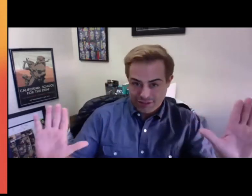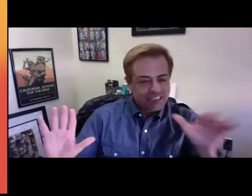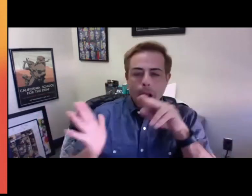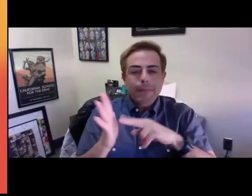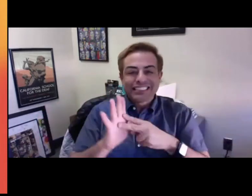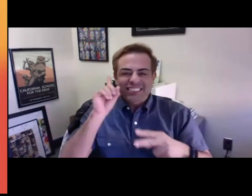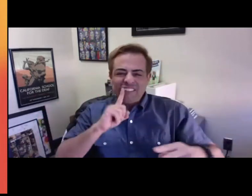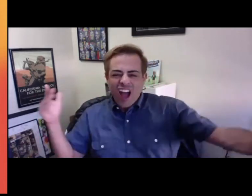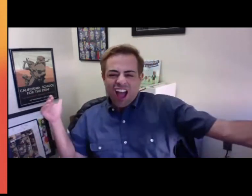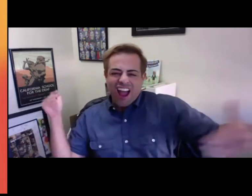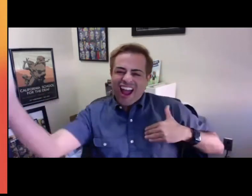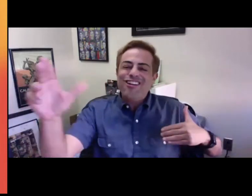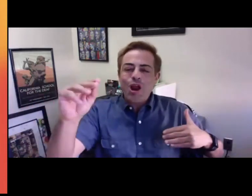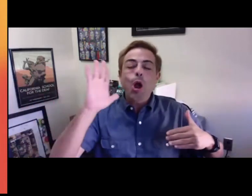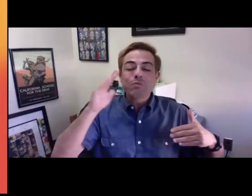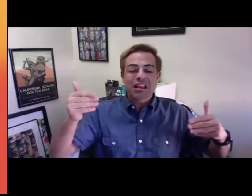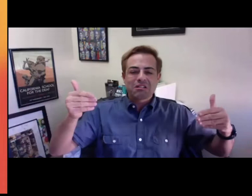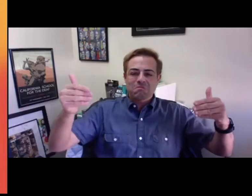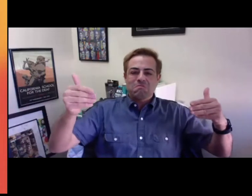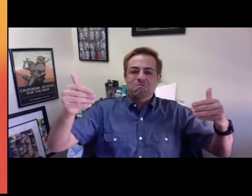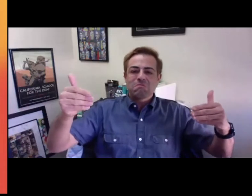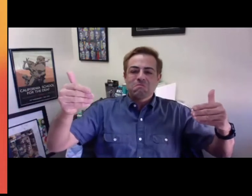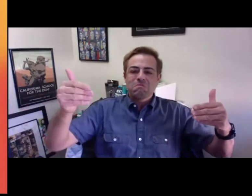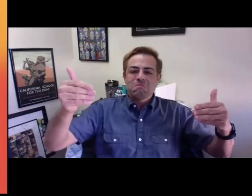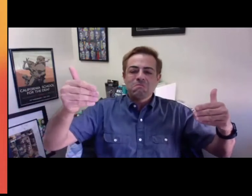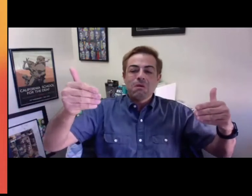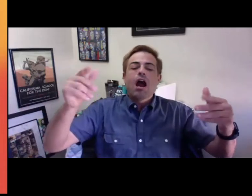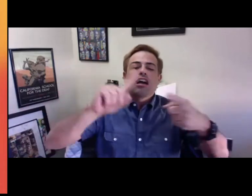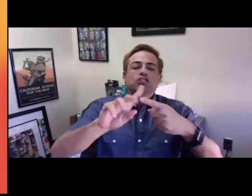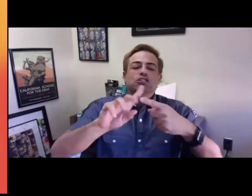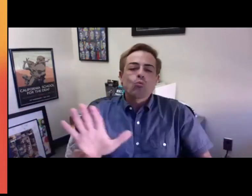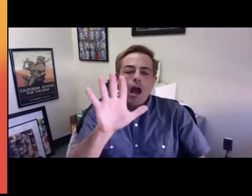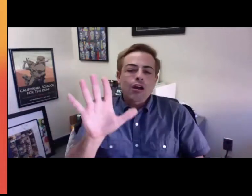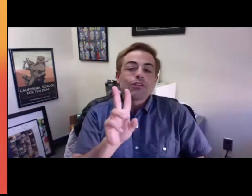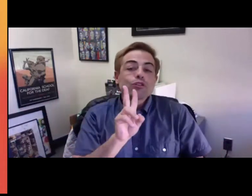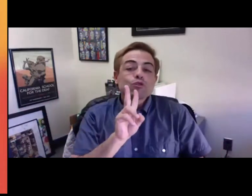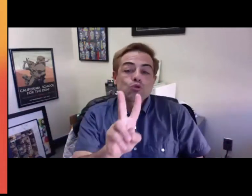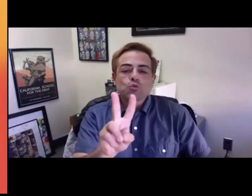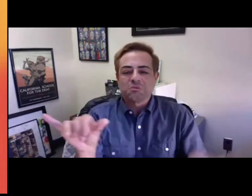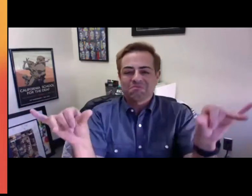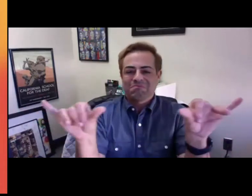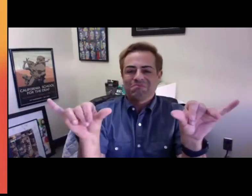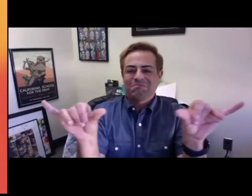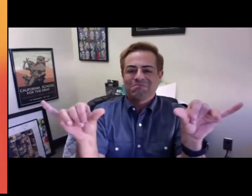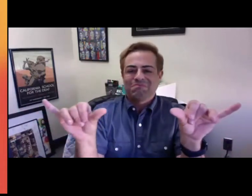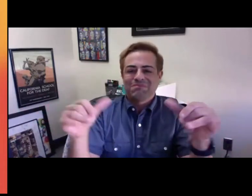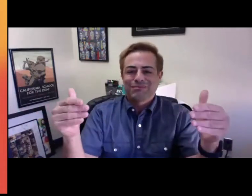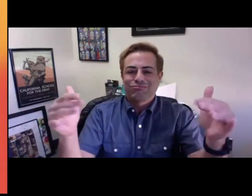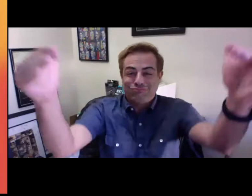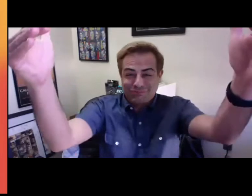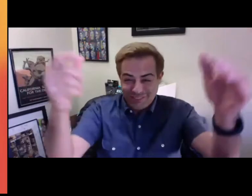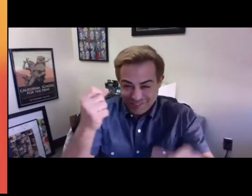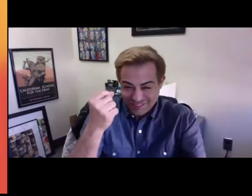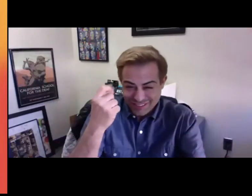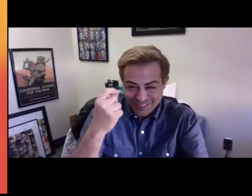of using their hands to using their voice. Doesn't mean that the deaf baby is like intellectually ahead of